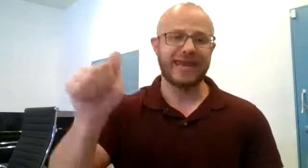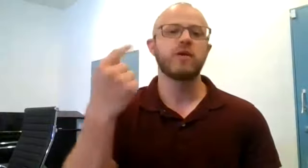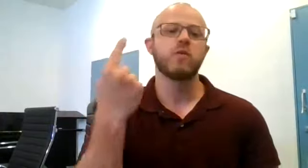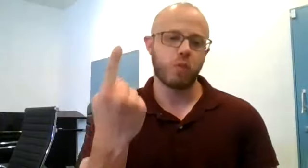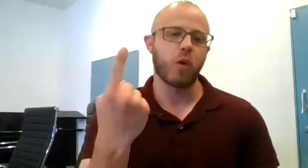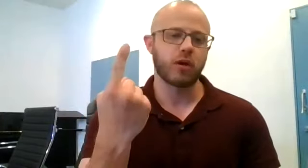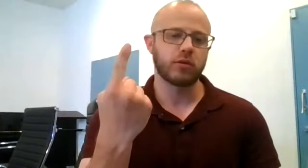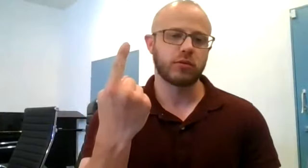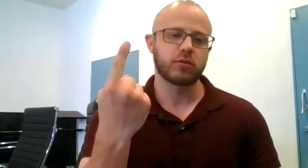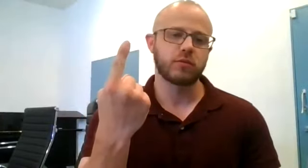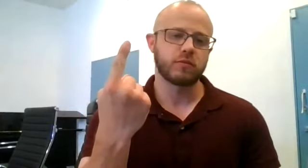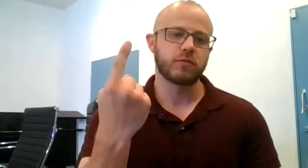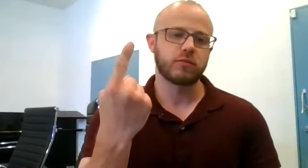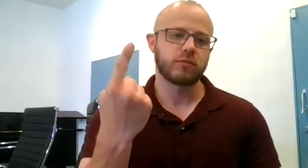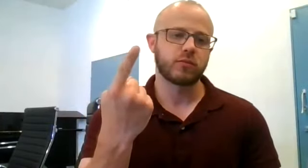or you flick outward and then you do the one.